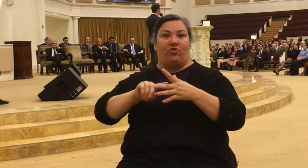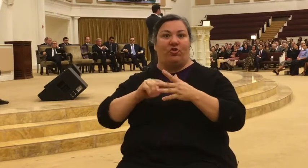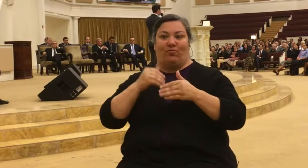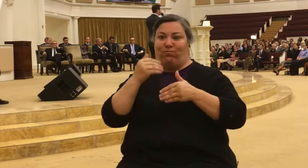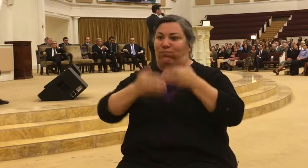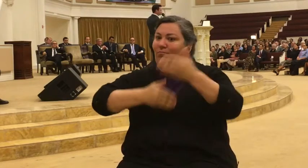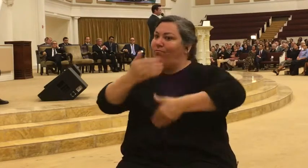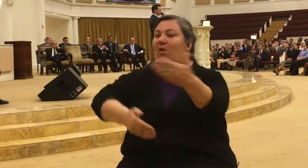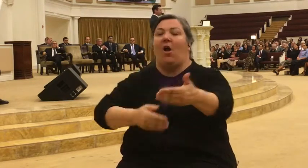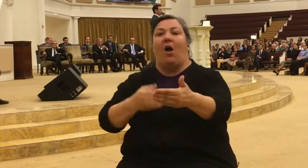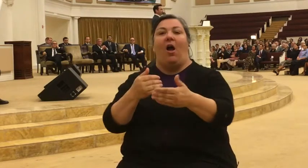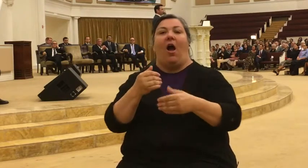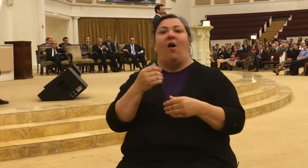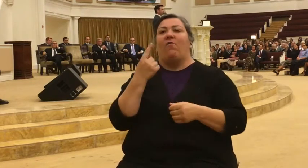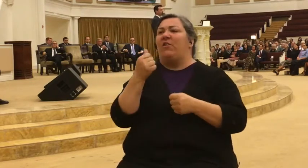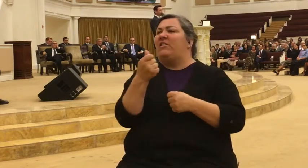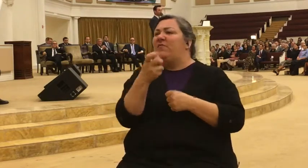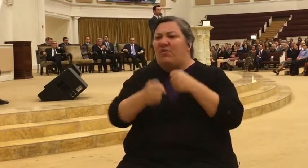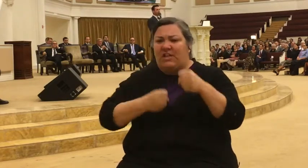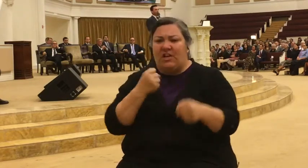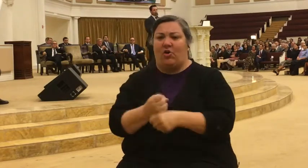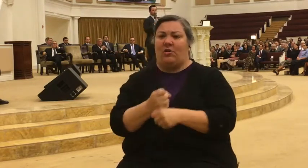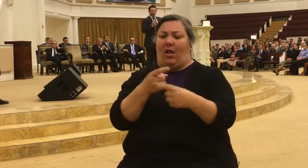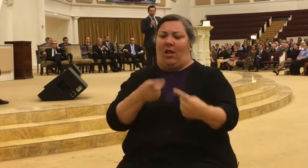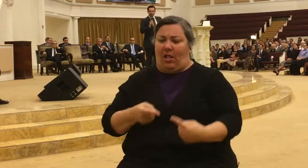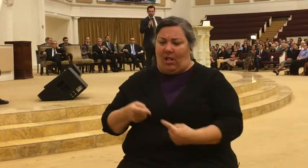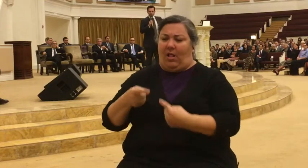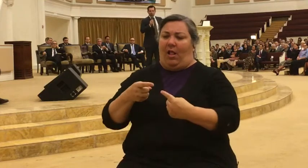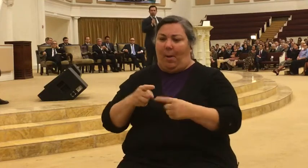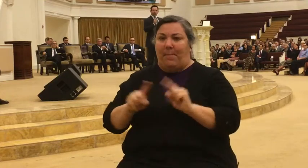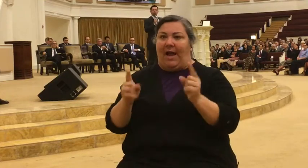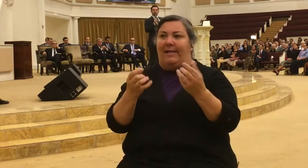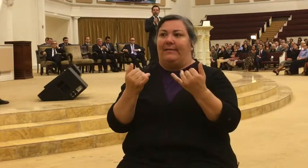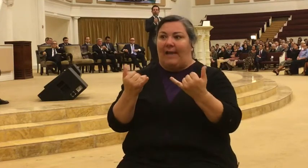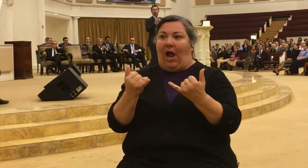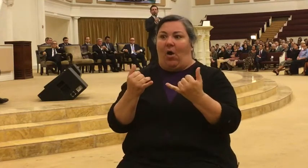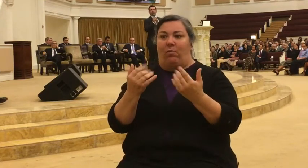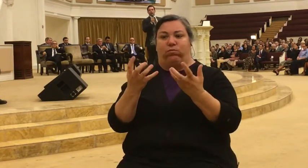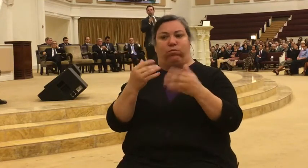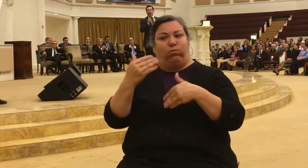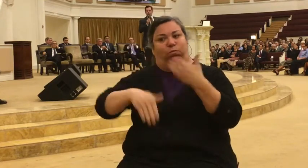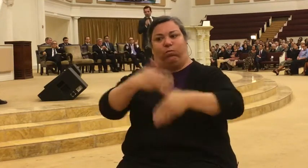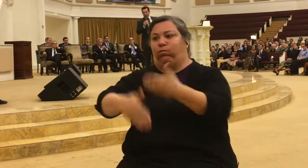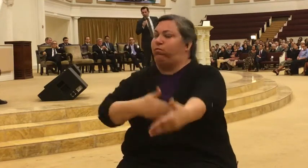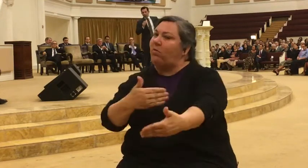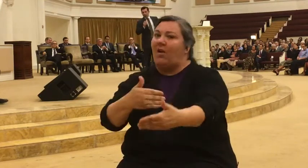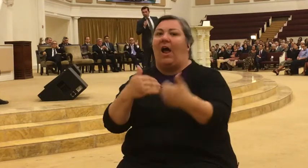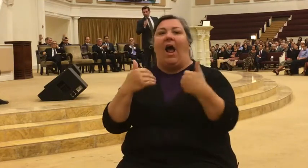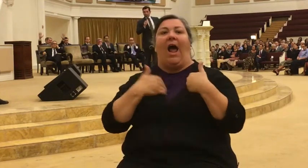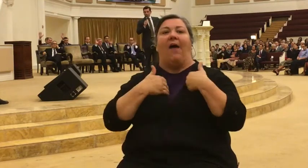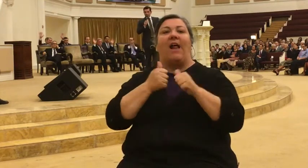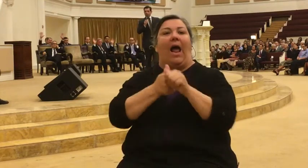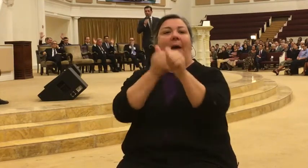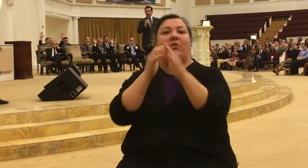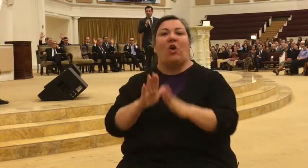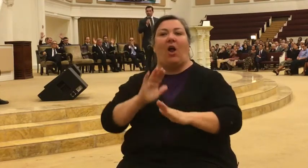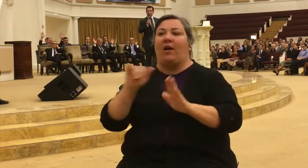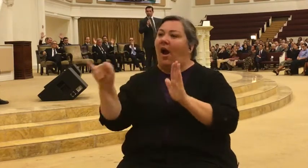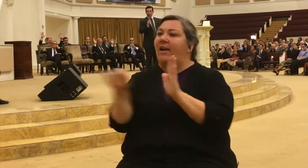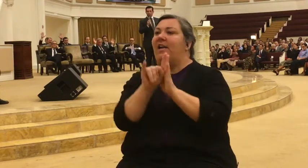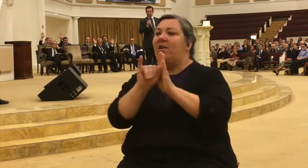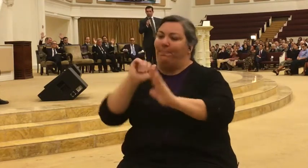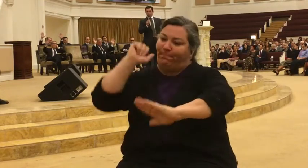For years, it was a little fluid and it was difficult to bring it all together. But there is an apostolic identity that is being